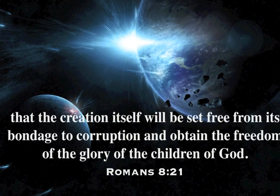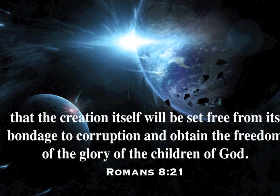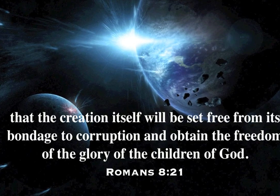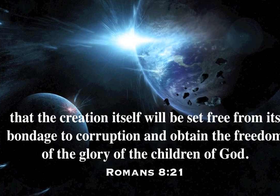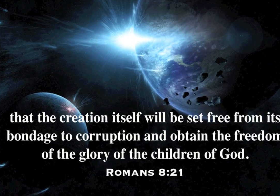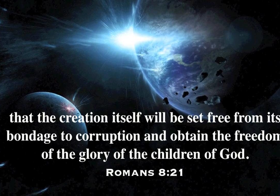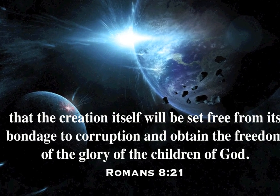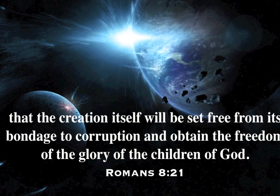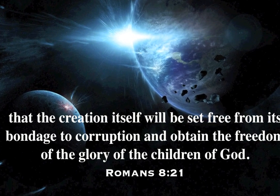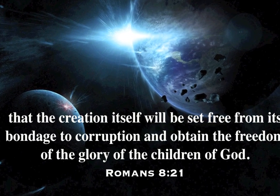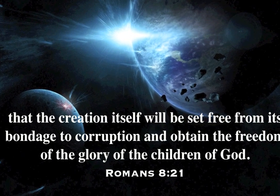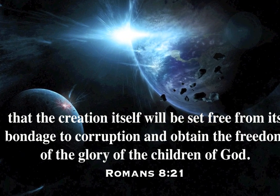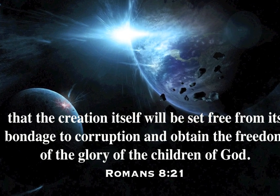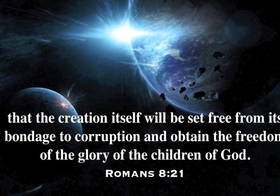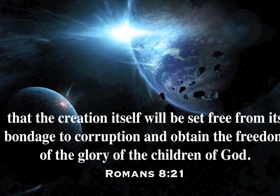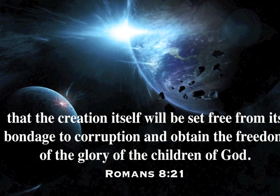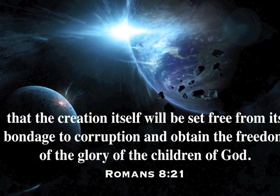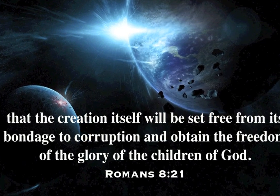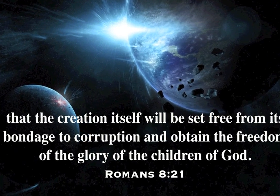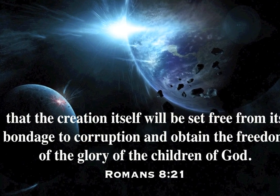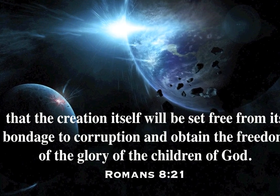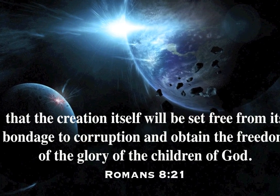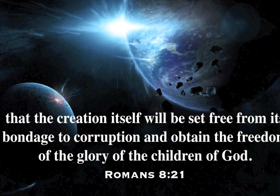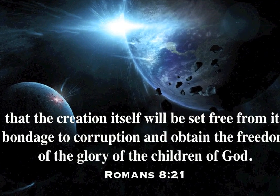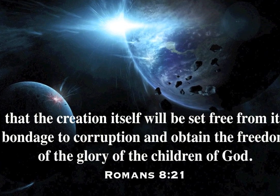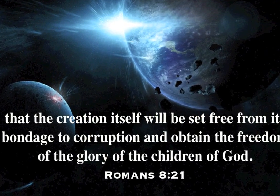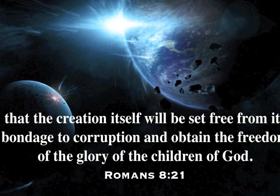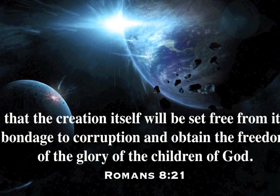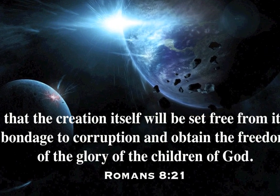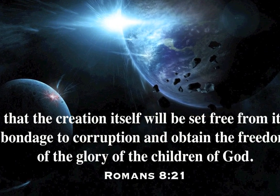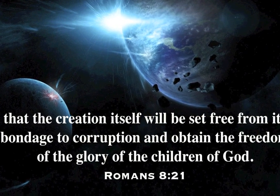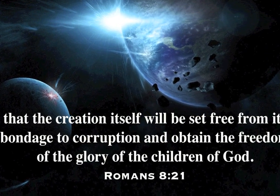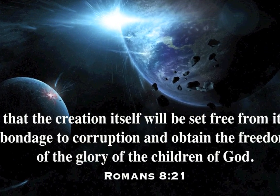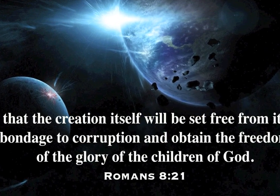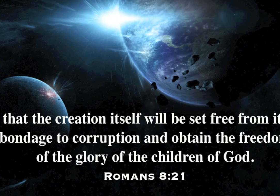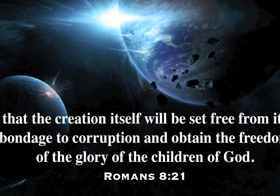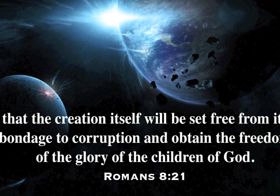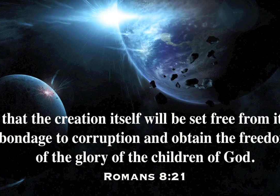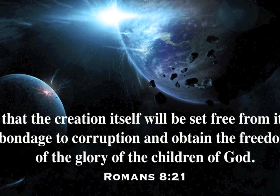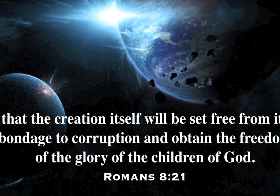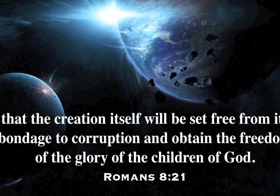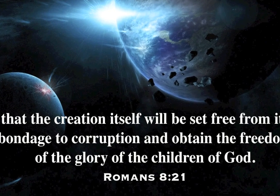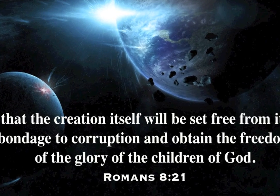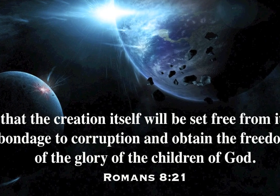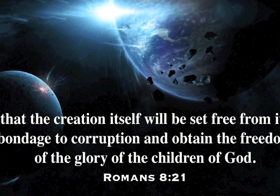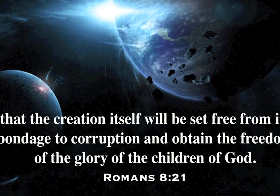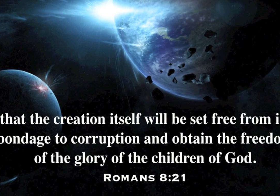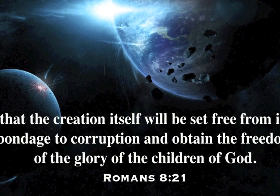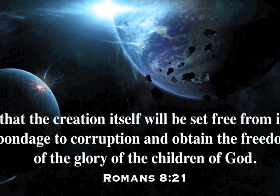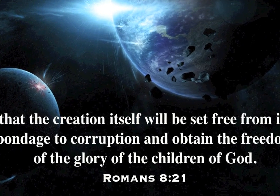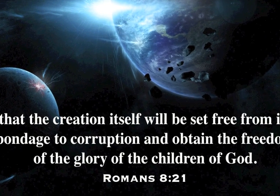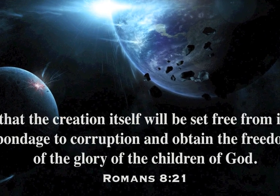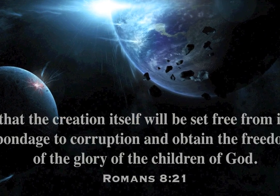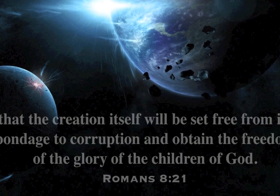That the creation itself will be set free from its bondage to corruption and obtain the freedom of the glory of the children of